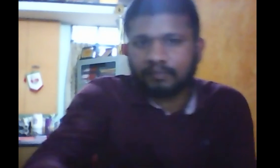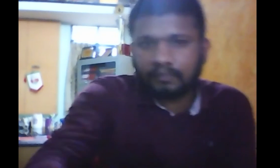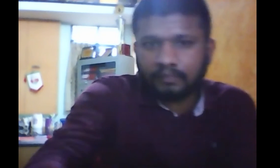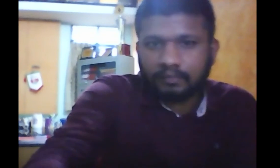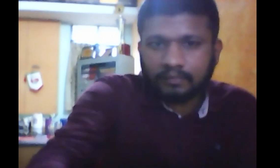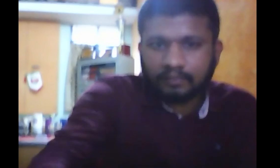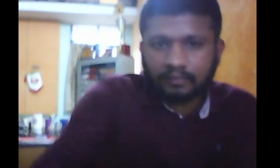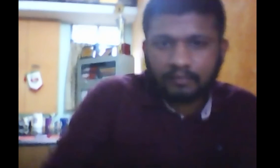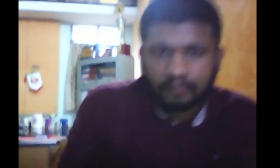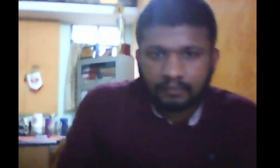Parth.